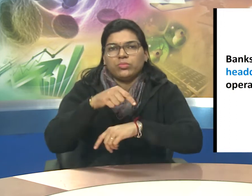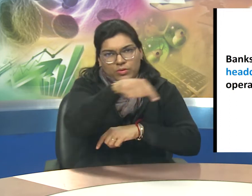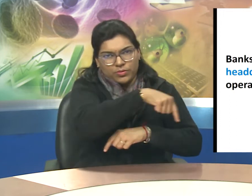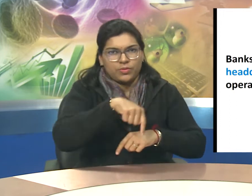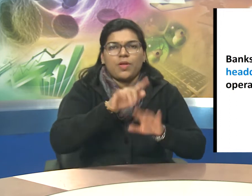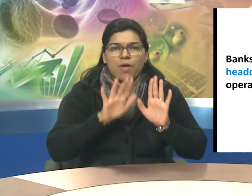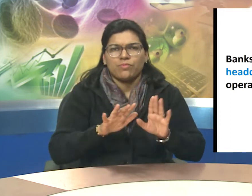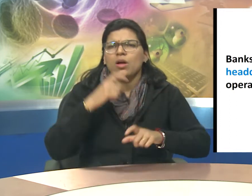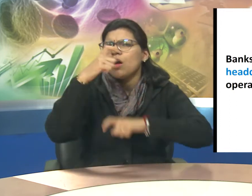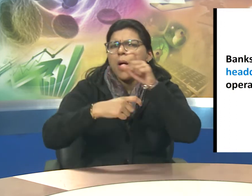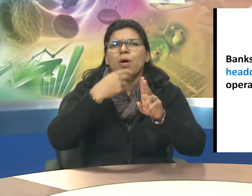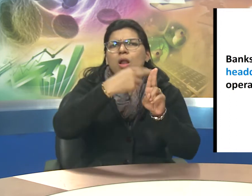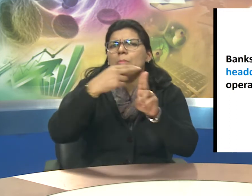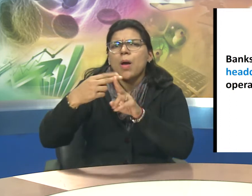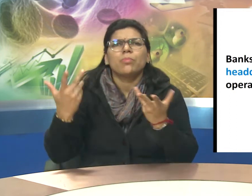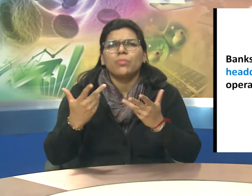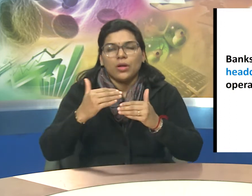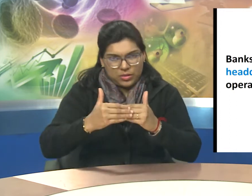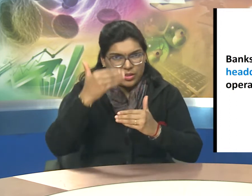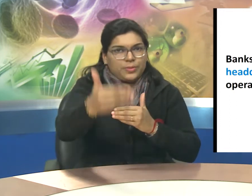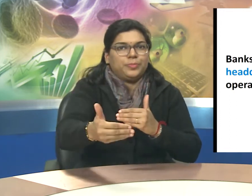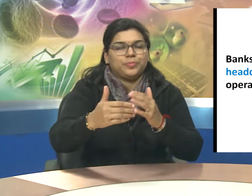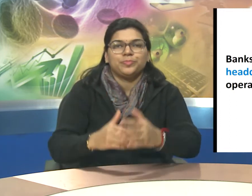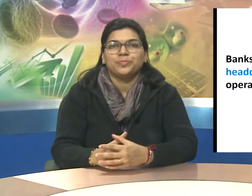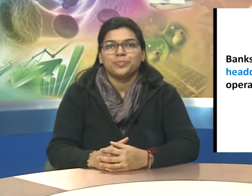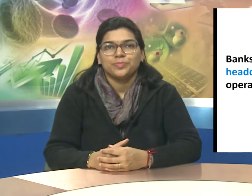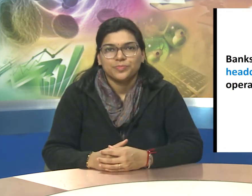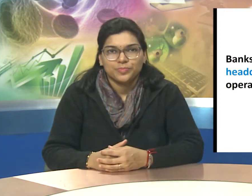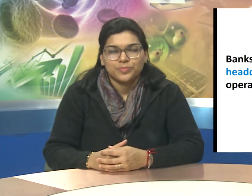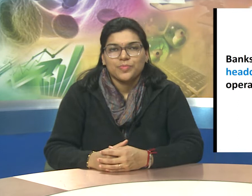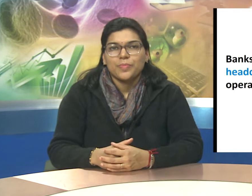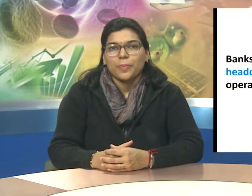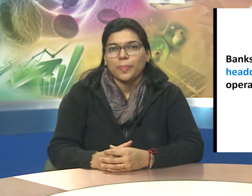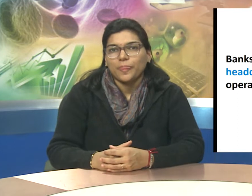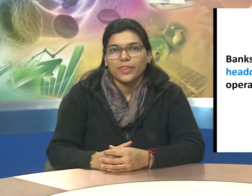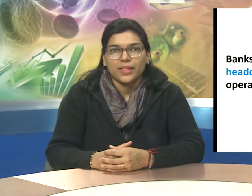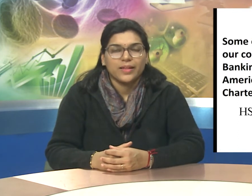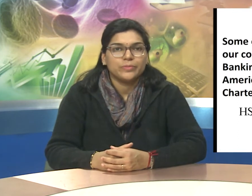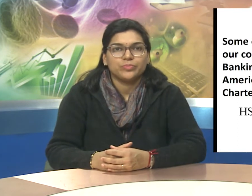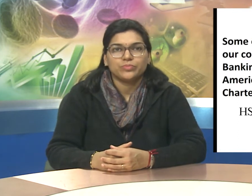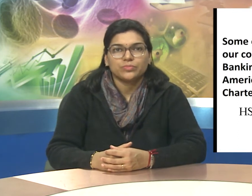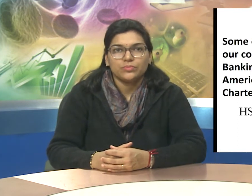So those banks are known as foreign banks. Further, we will understand by some more examples.